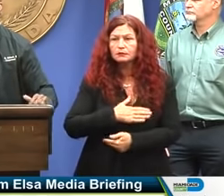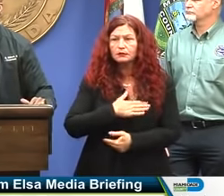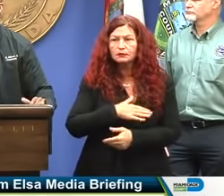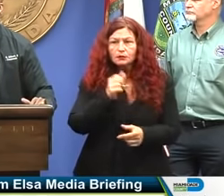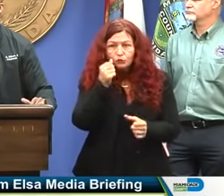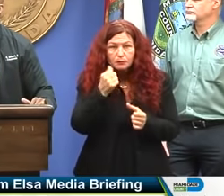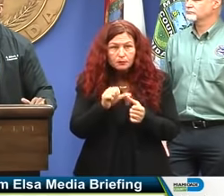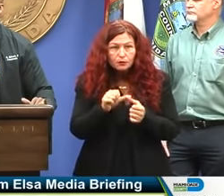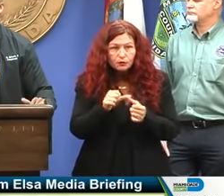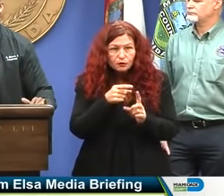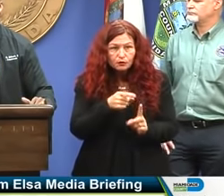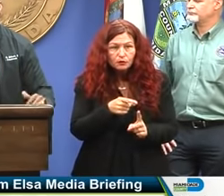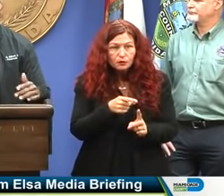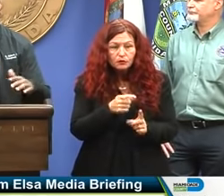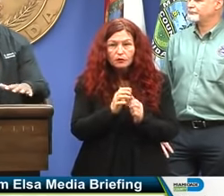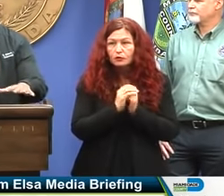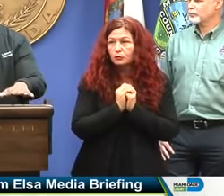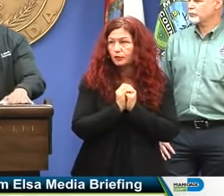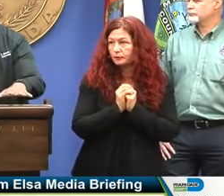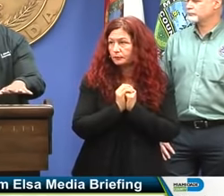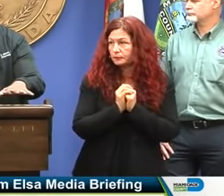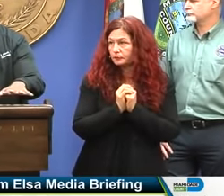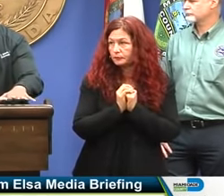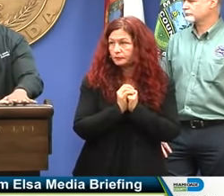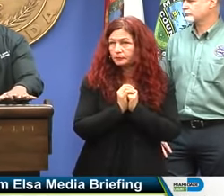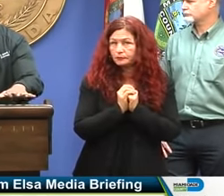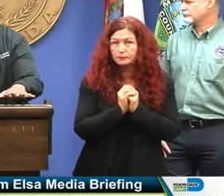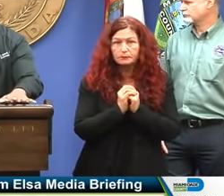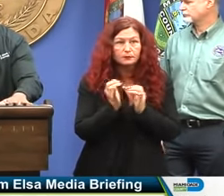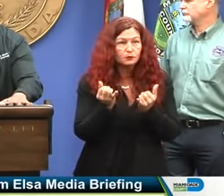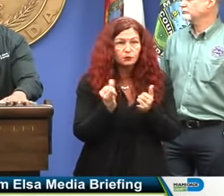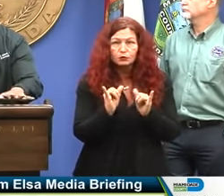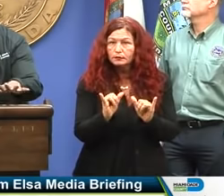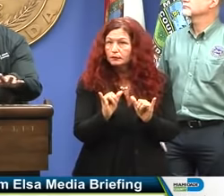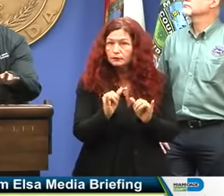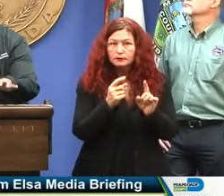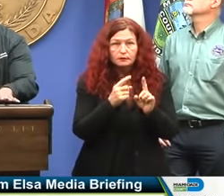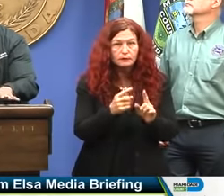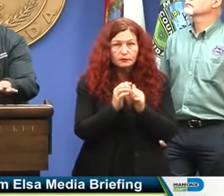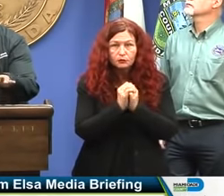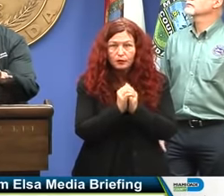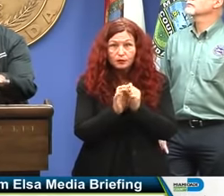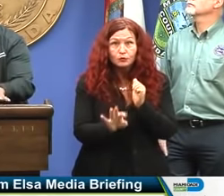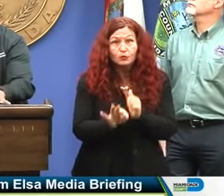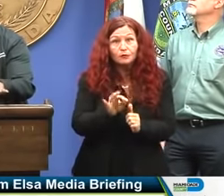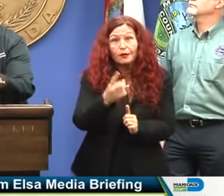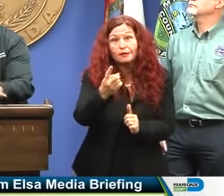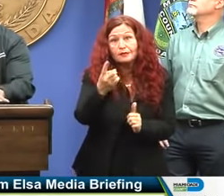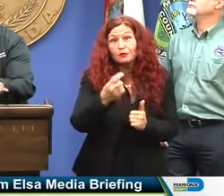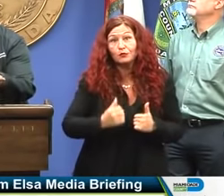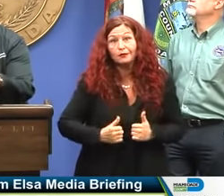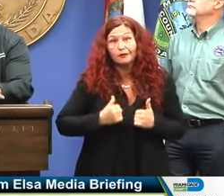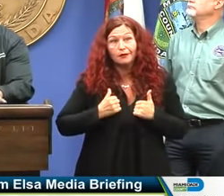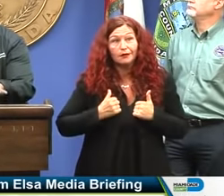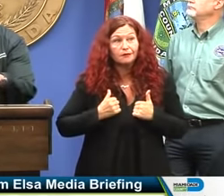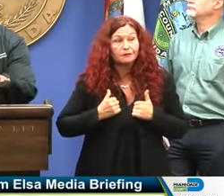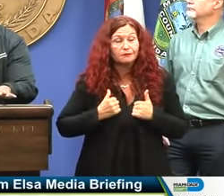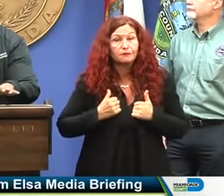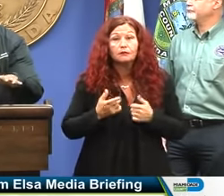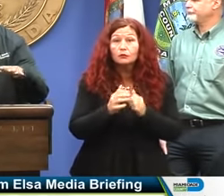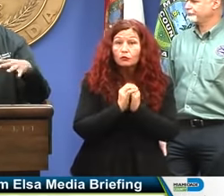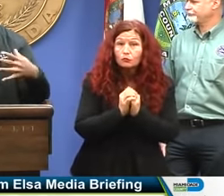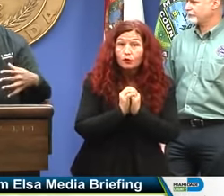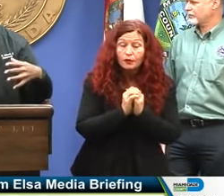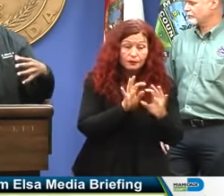part, because we're still praying to possibly find survivors. We're praying for peace and answers for the family, and we're